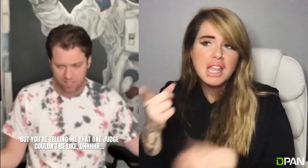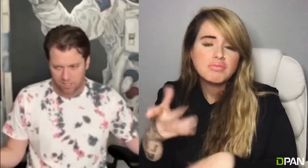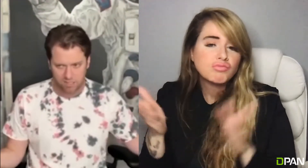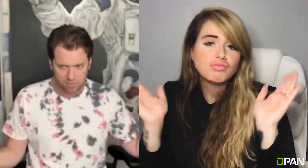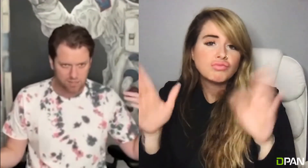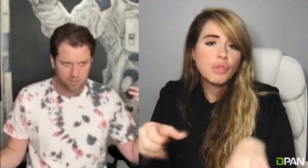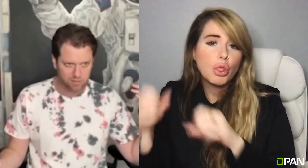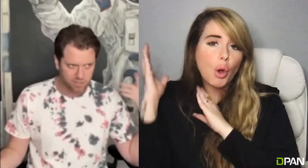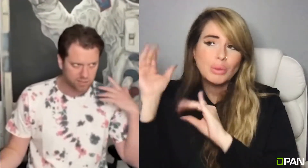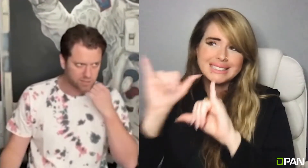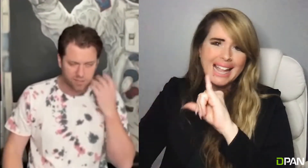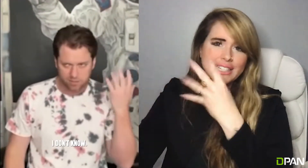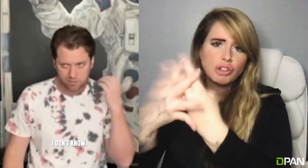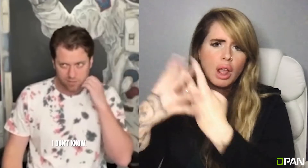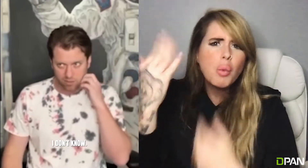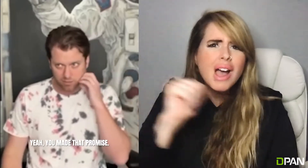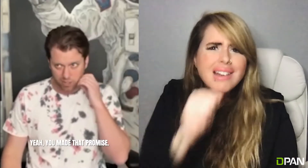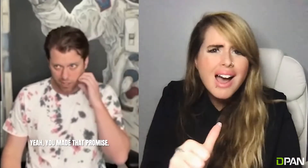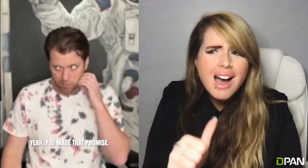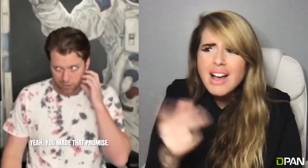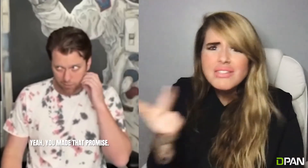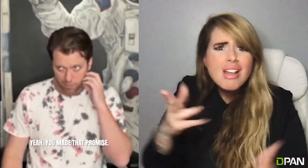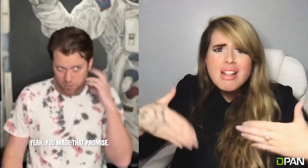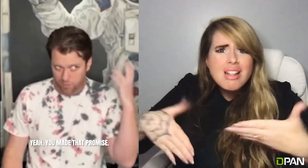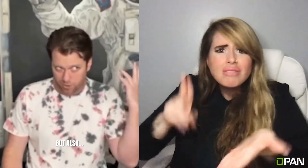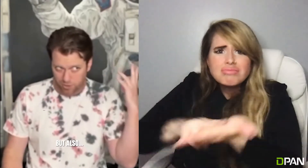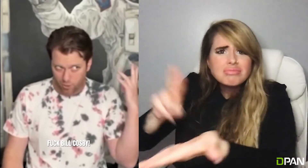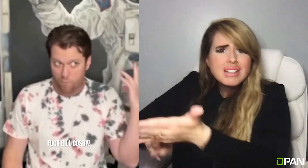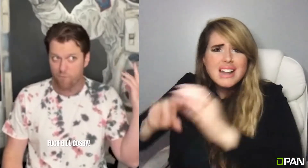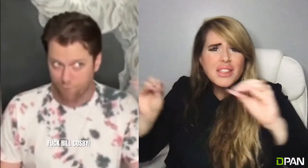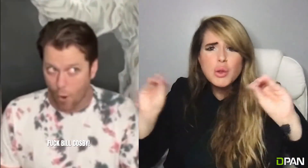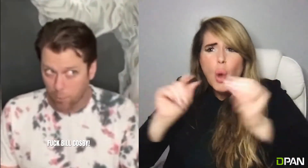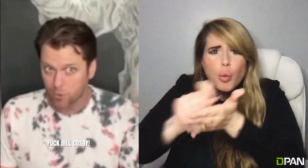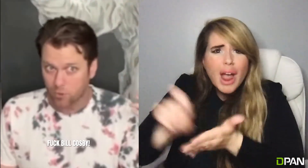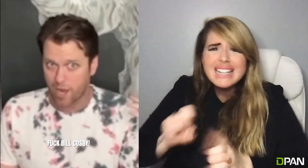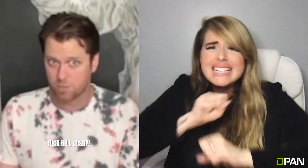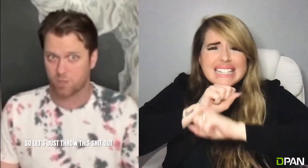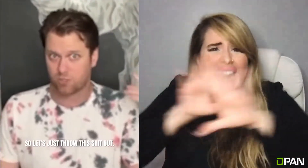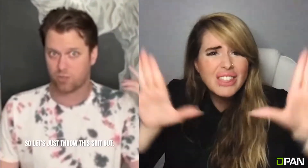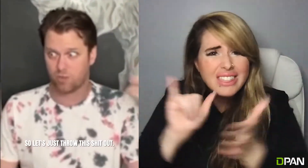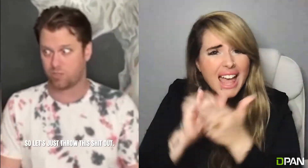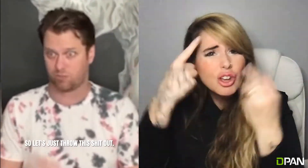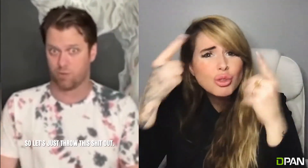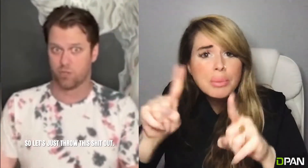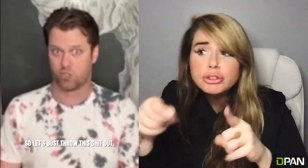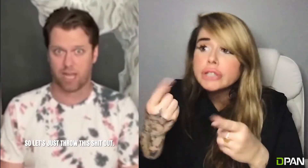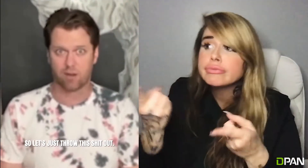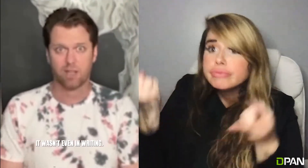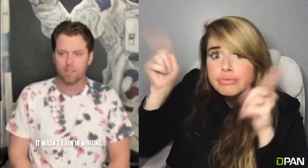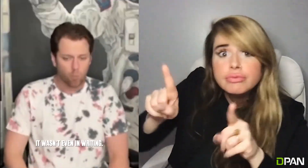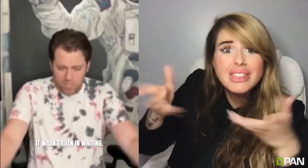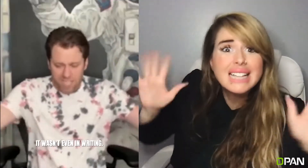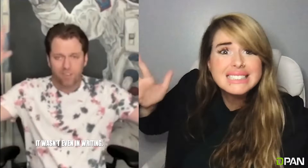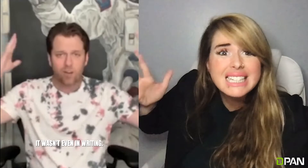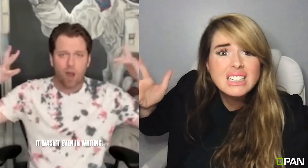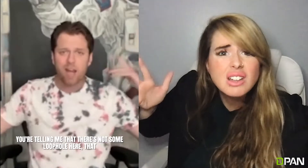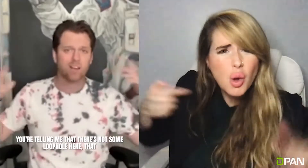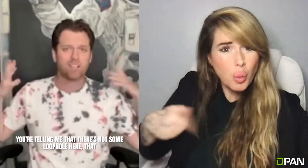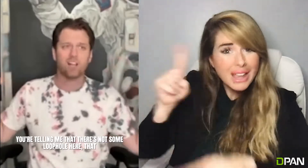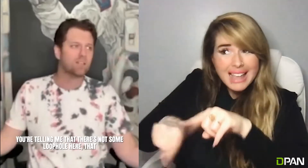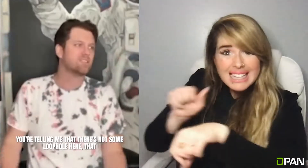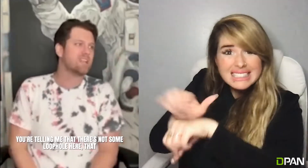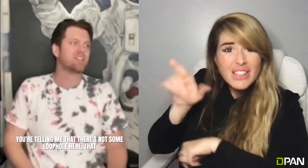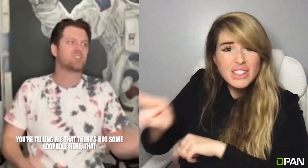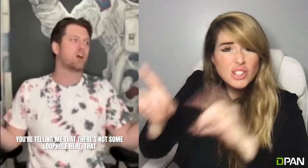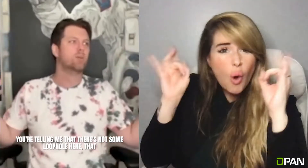like, I don't know, yeah, you made that promise, but also, fuck Bill Cosby, so let's just throw this shit out. It wasn't even in writing.